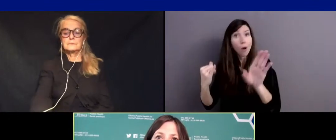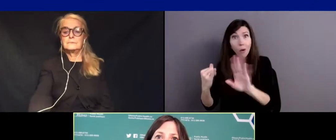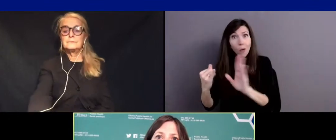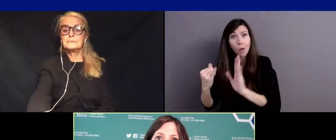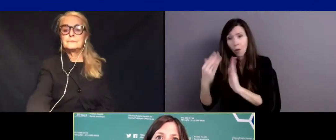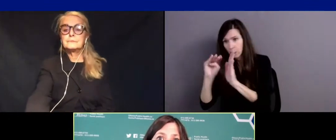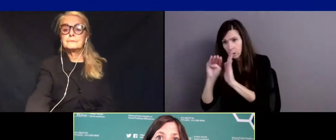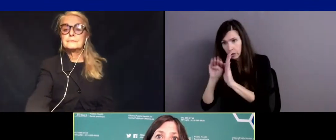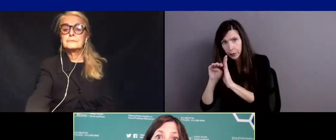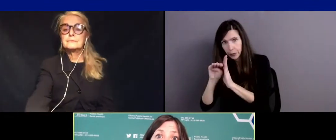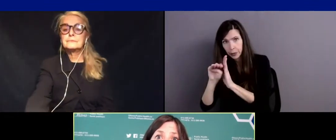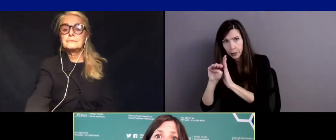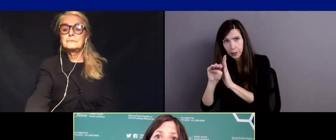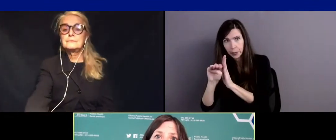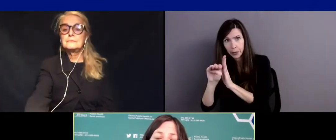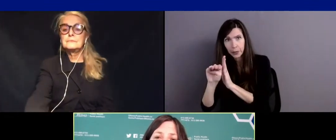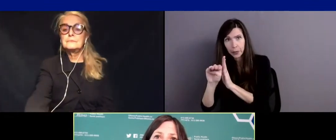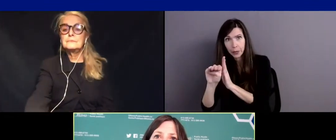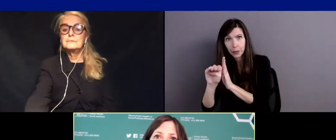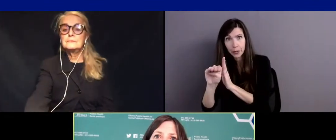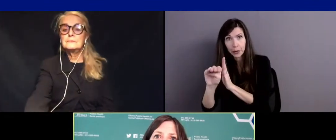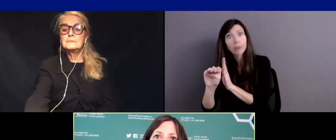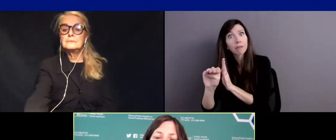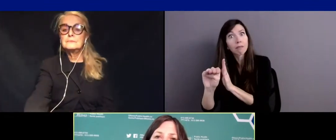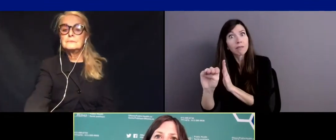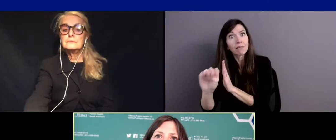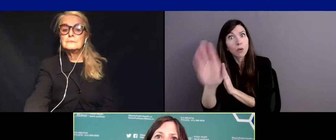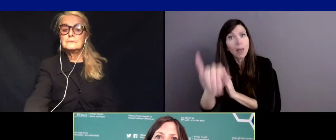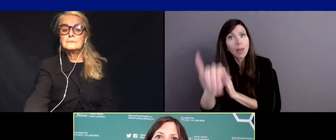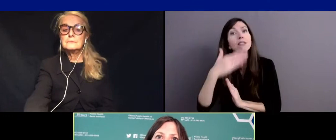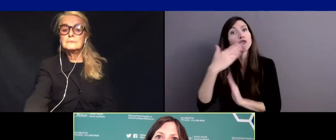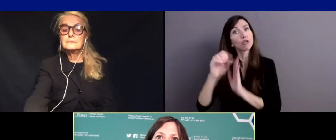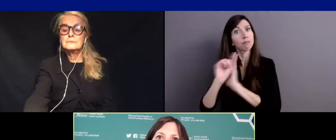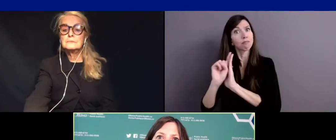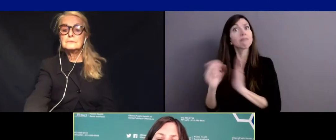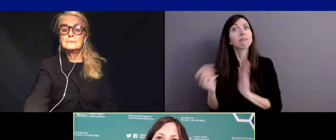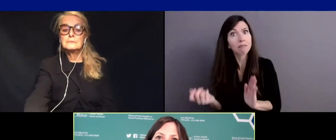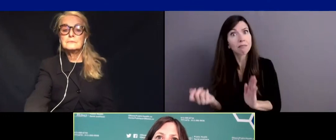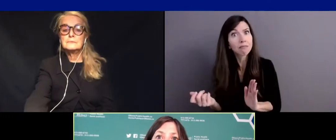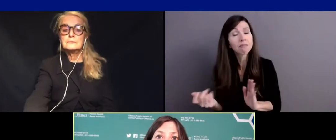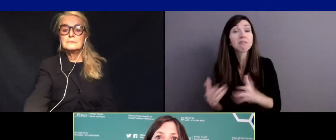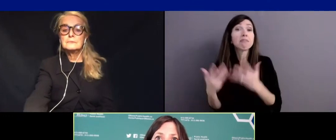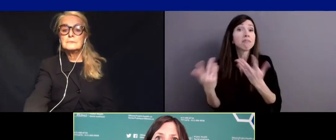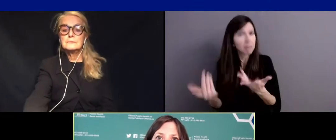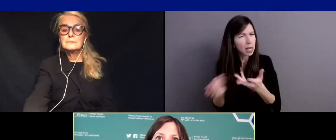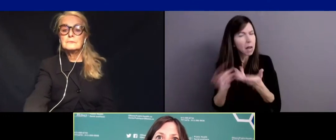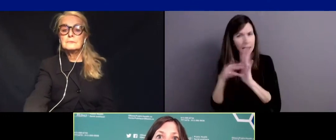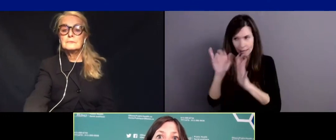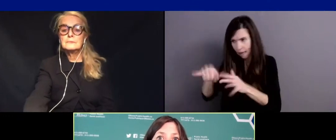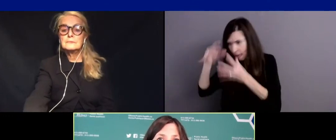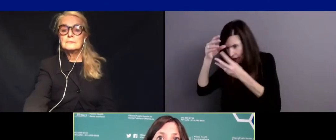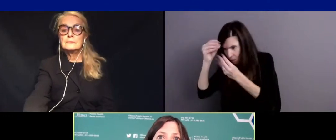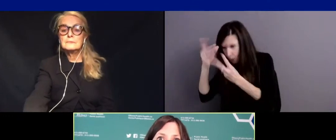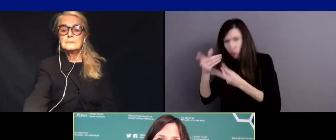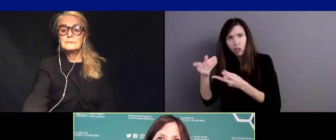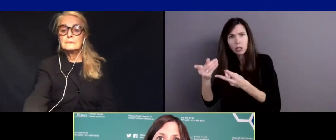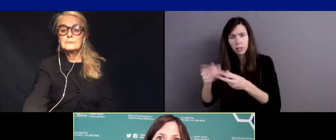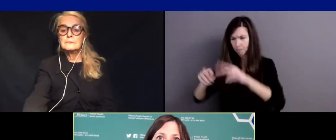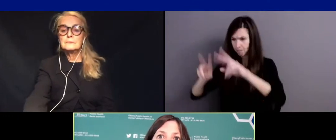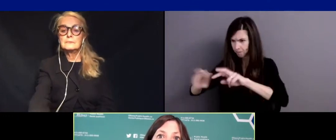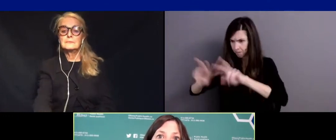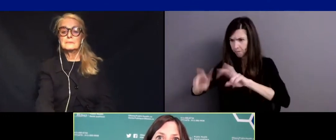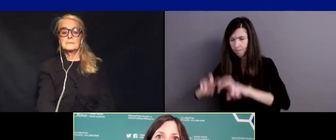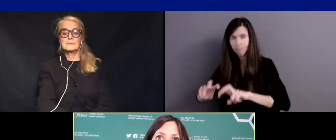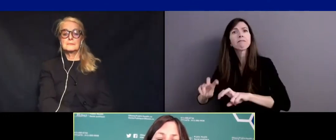in the community is maybe not growing like it was. And so these are other signs that would go along with, well, then maybe there are